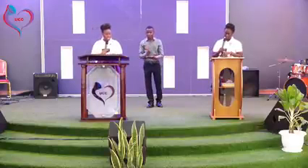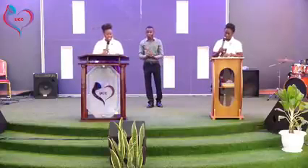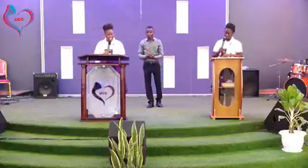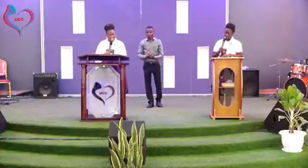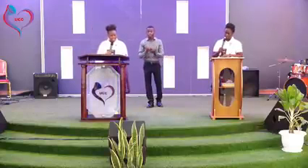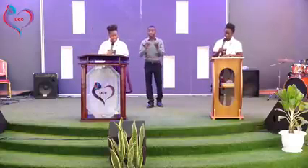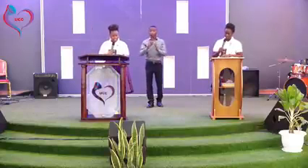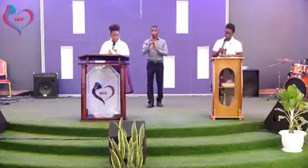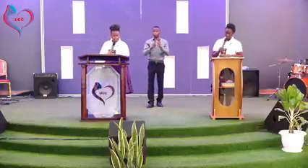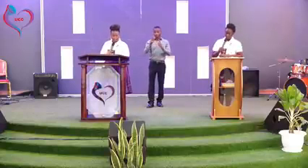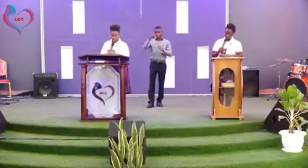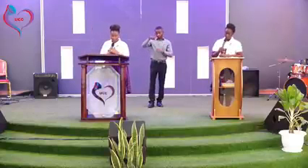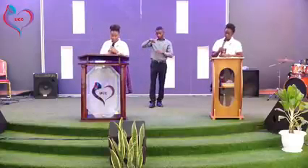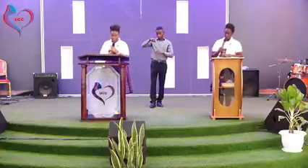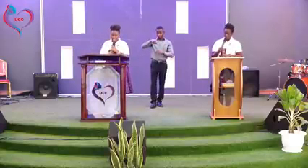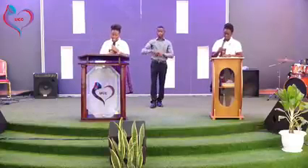Verses